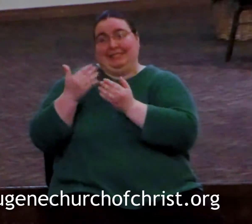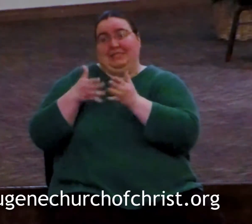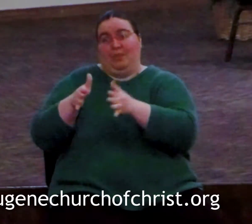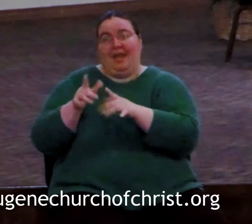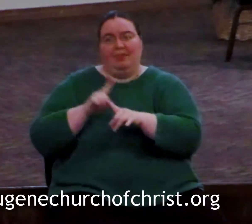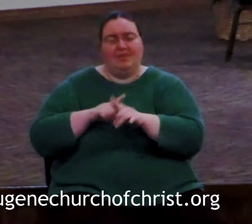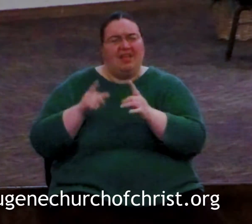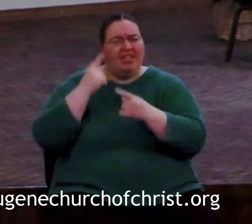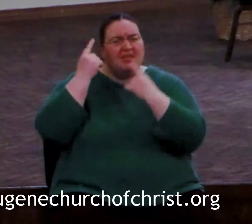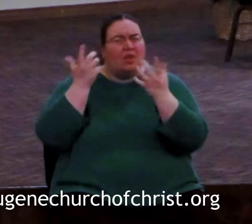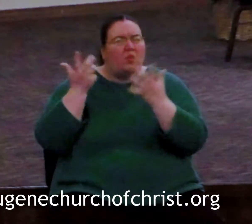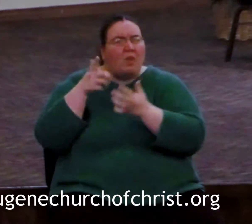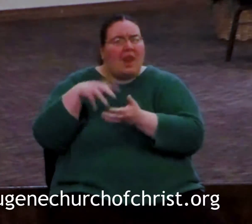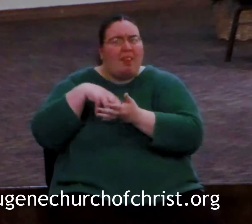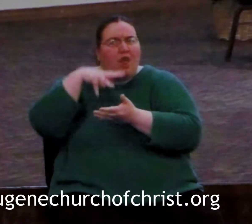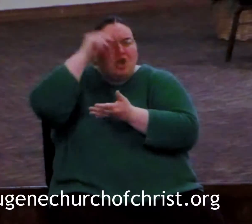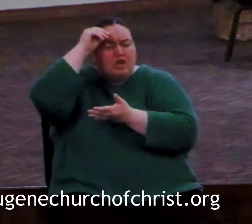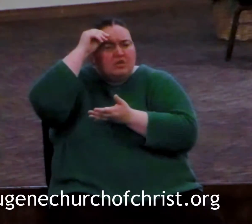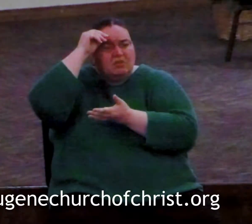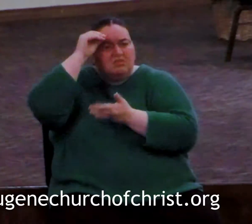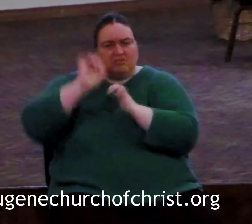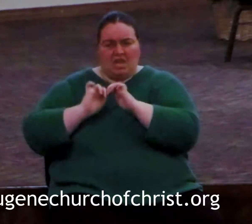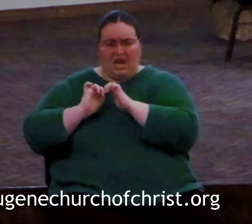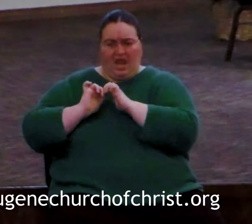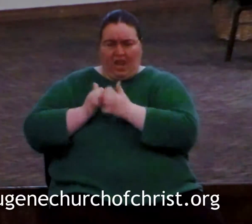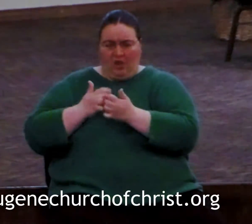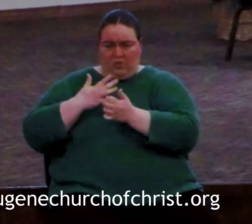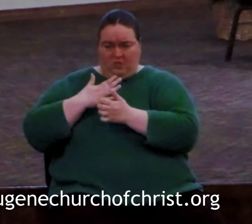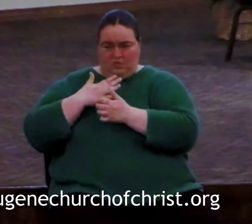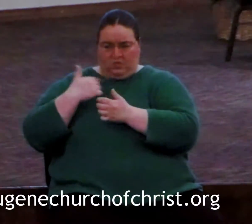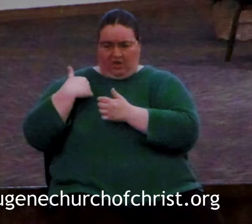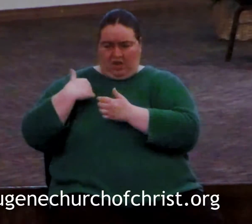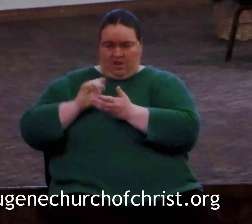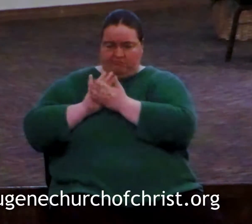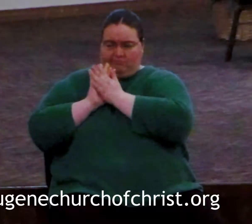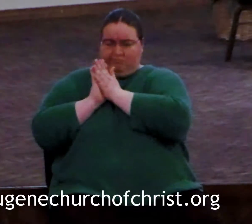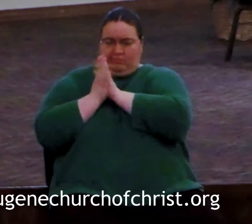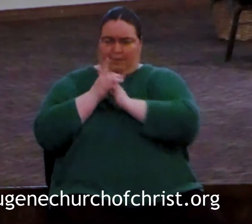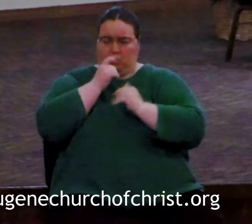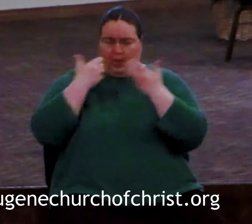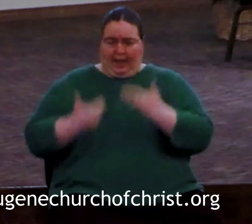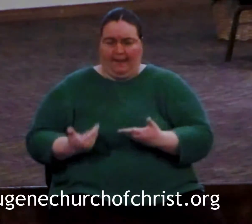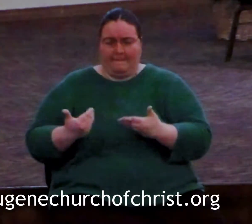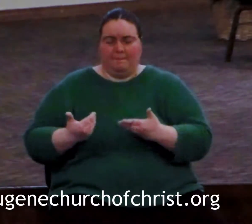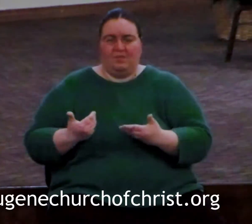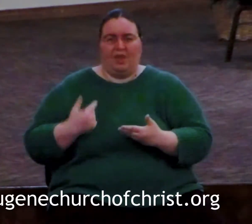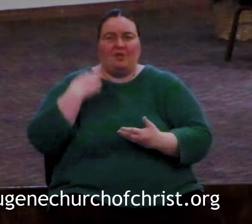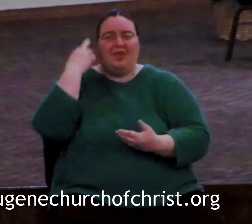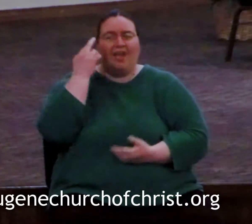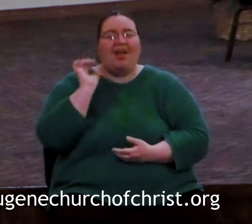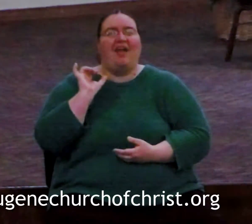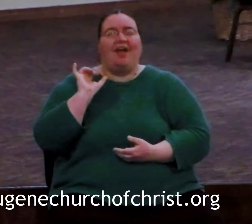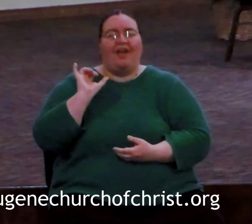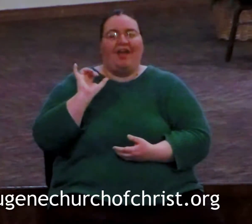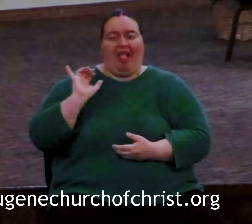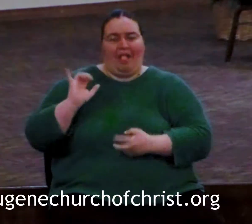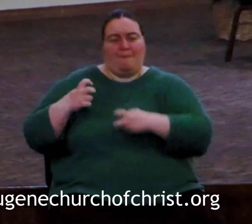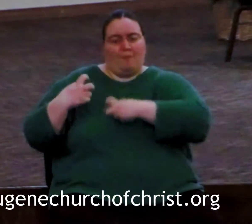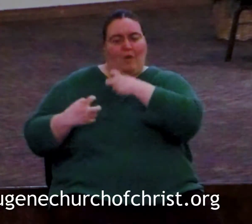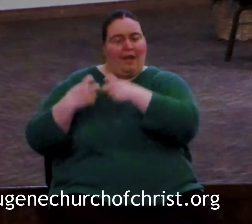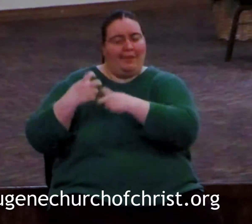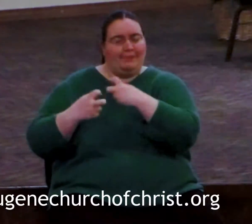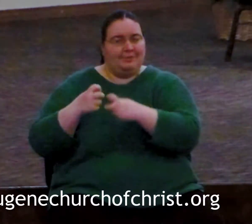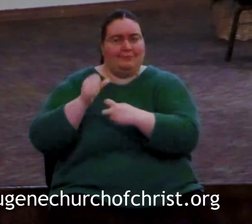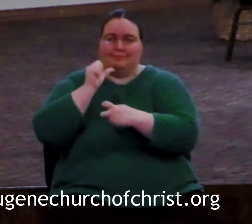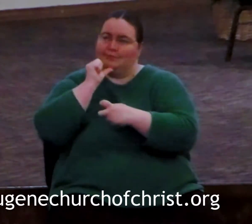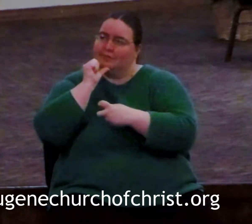been learned, what it has done to make you the person that you are, then you start to realize that these storms don't mean that he doesn't